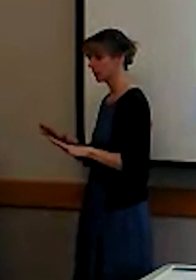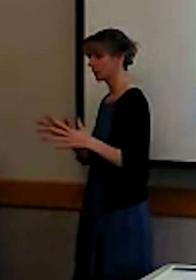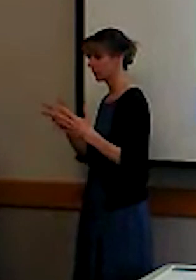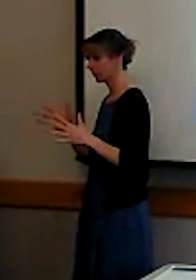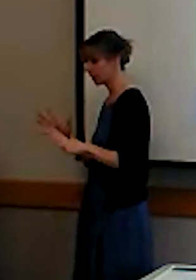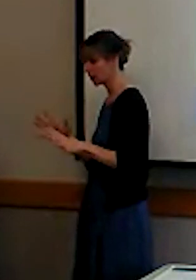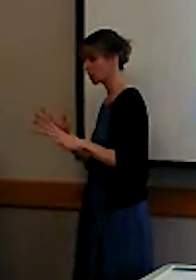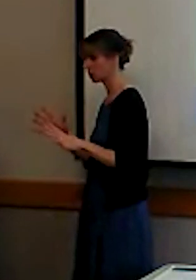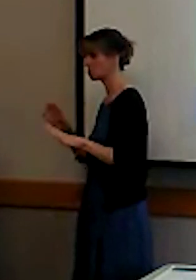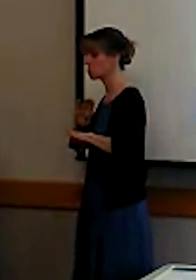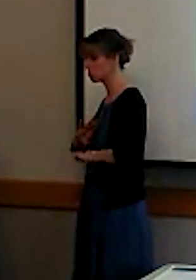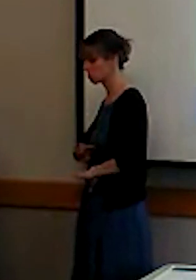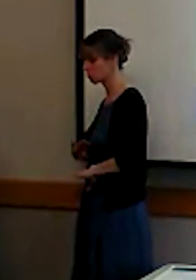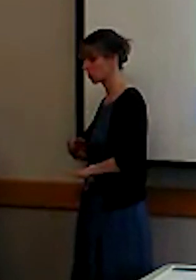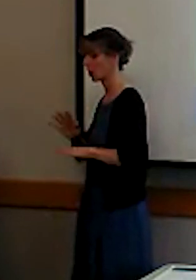would come back and join us.